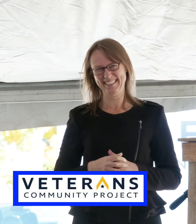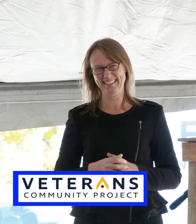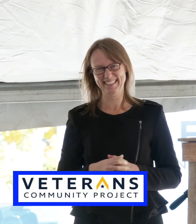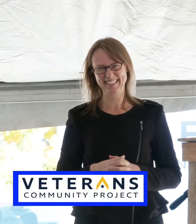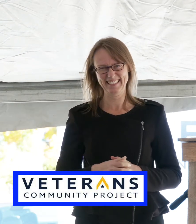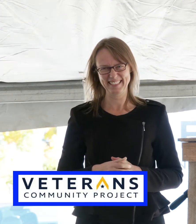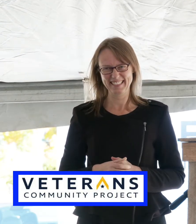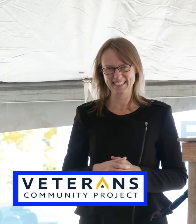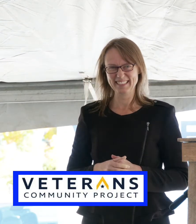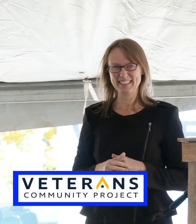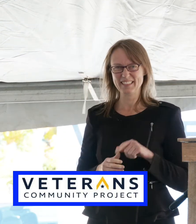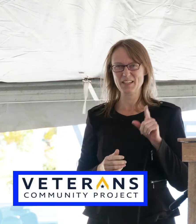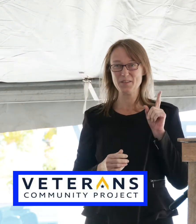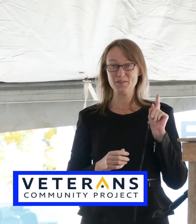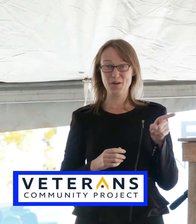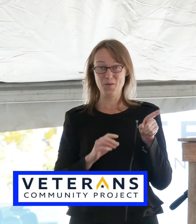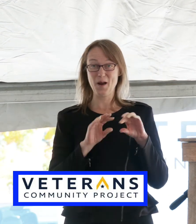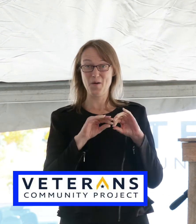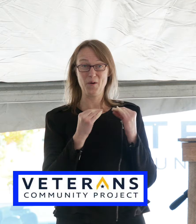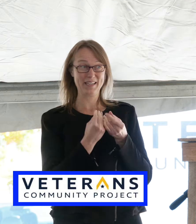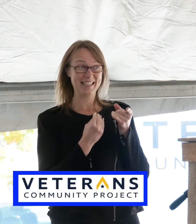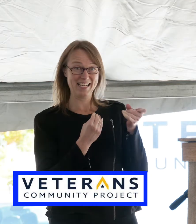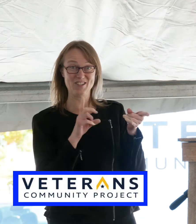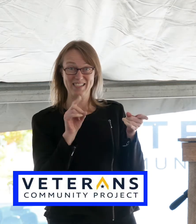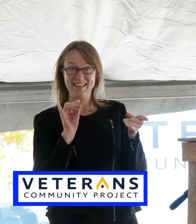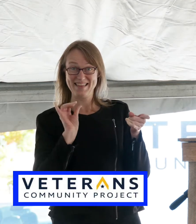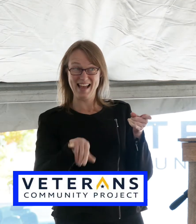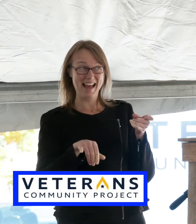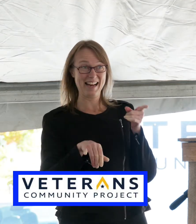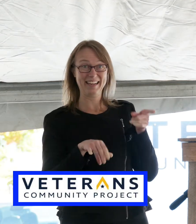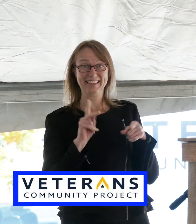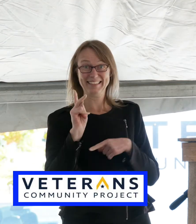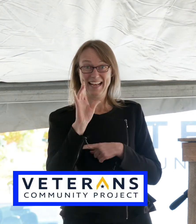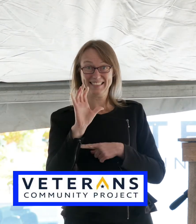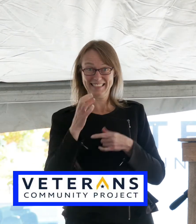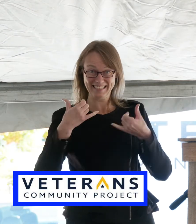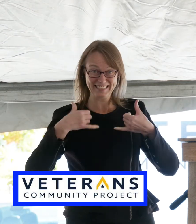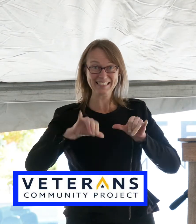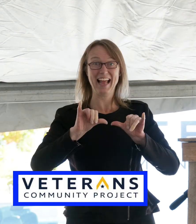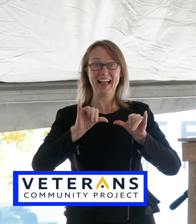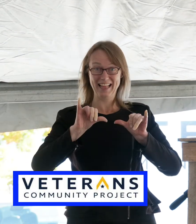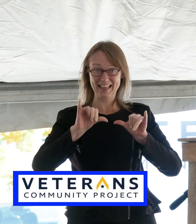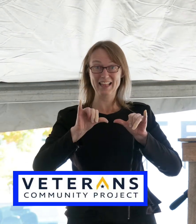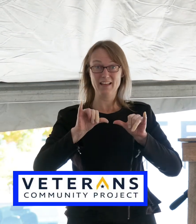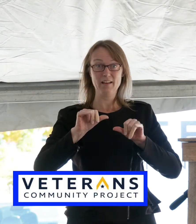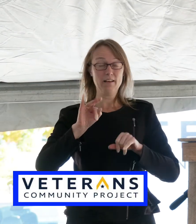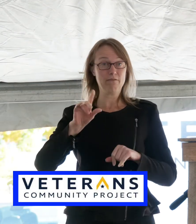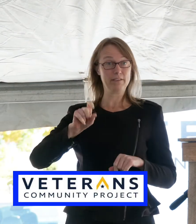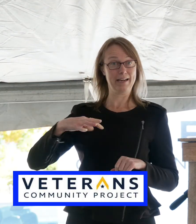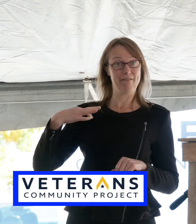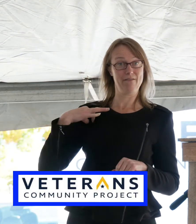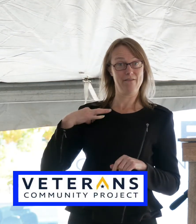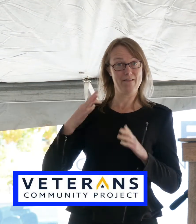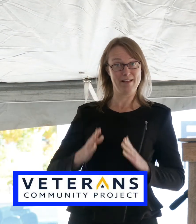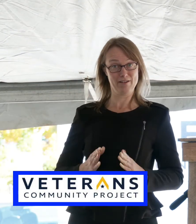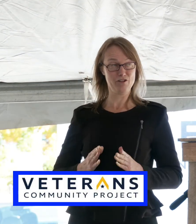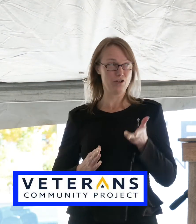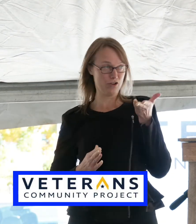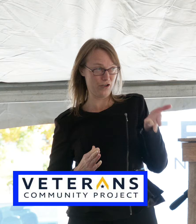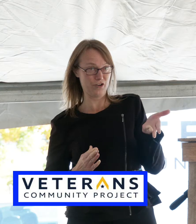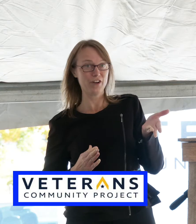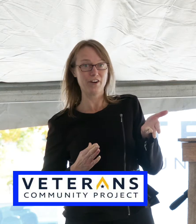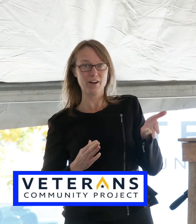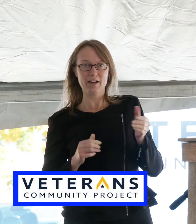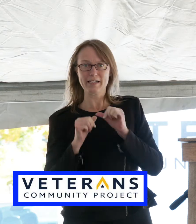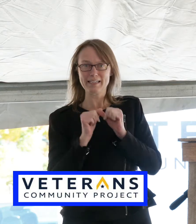first village. And they didn't just do that. They had volunteers out there all the time. They still, when we need volunteers, we'll have volunteers out there. There's been ongoing grants.